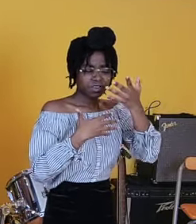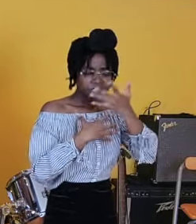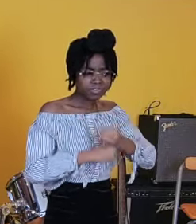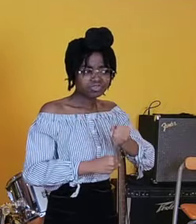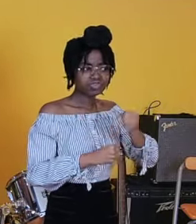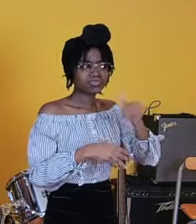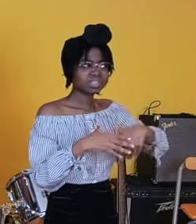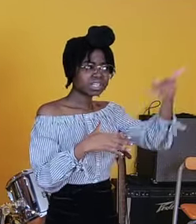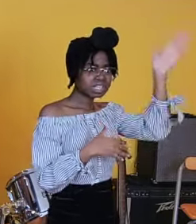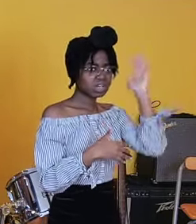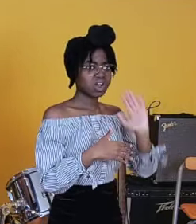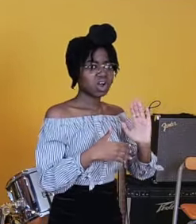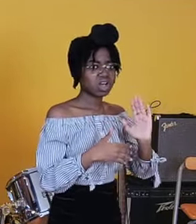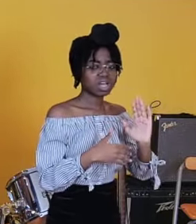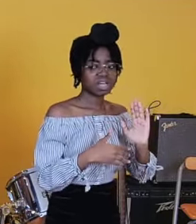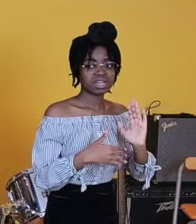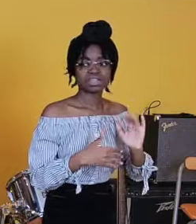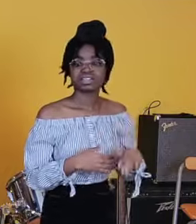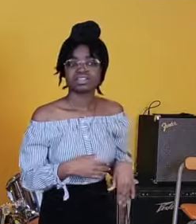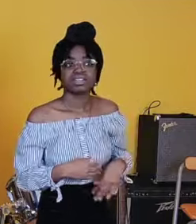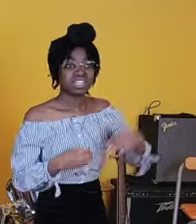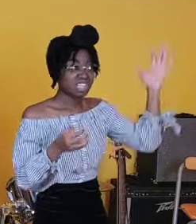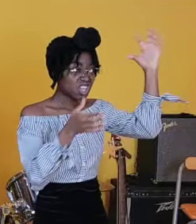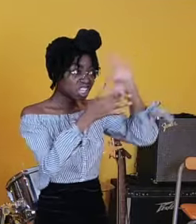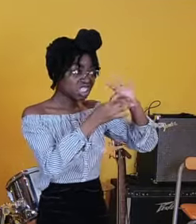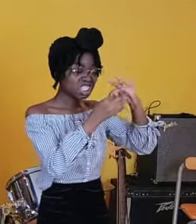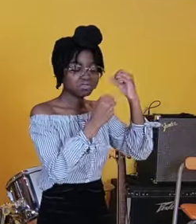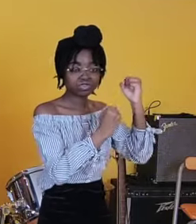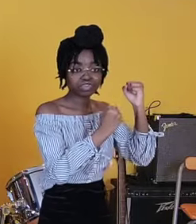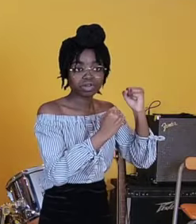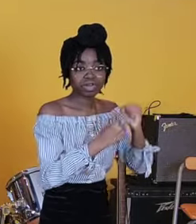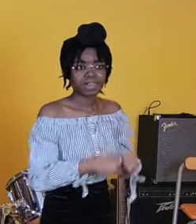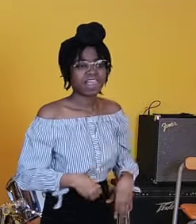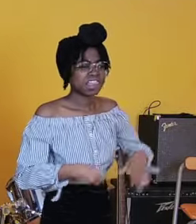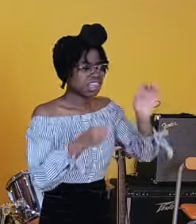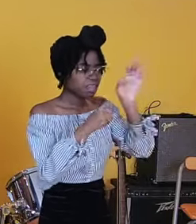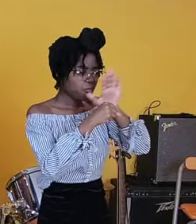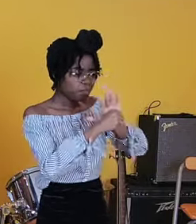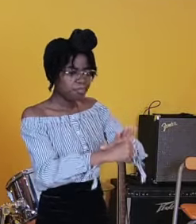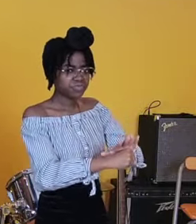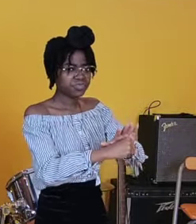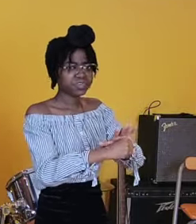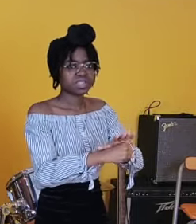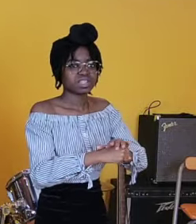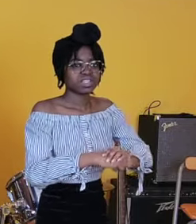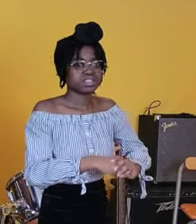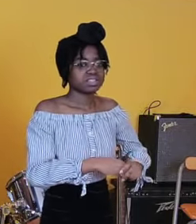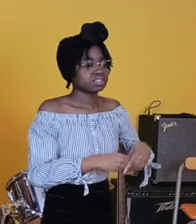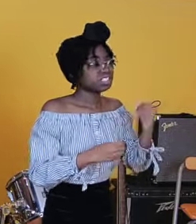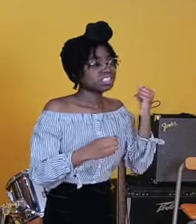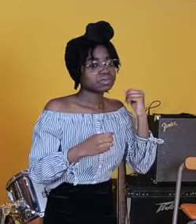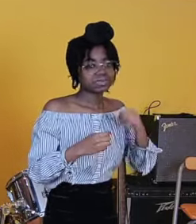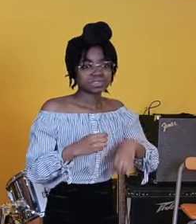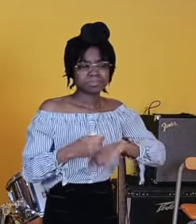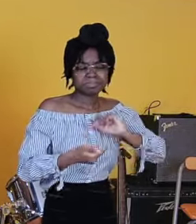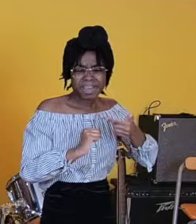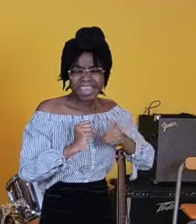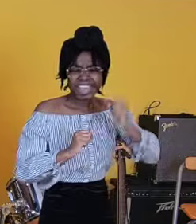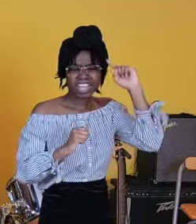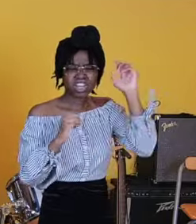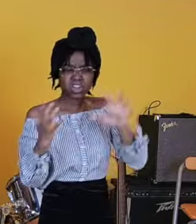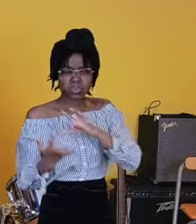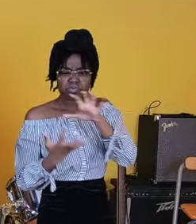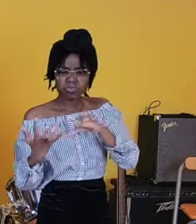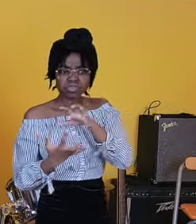was persecution, even when there was peril or prison or pain or perplexity, things that they couldn't understand, they still did